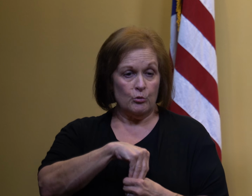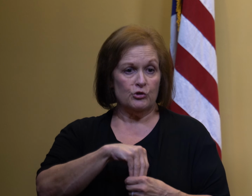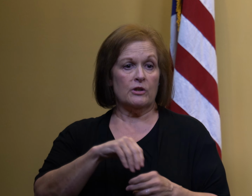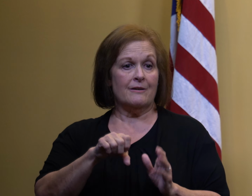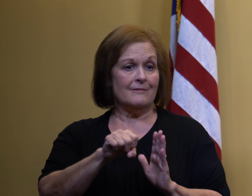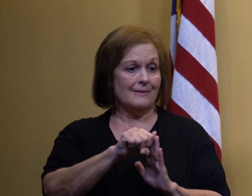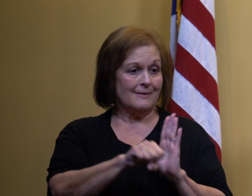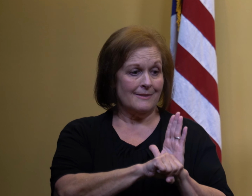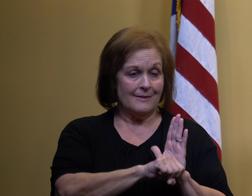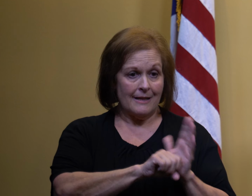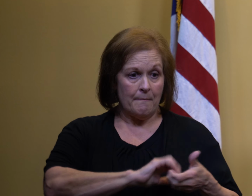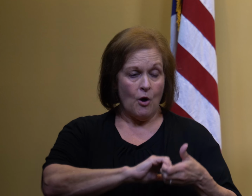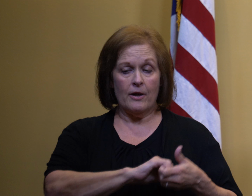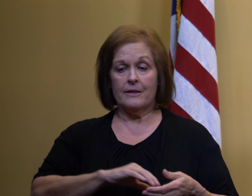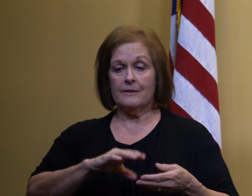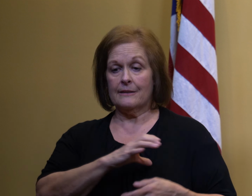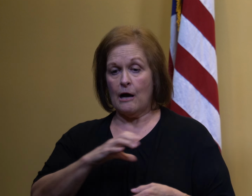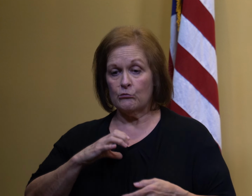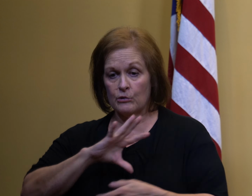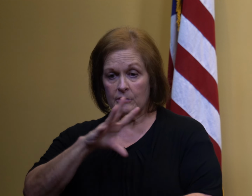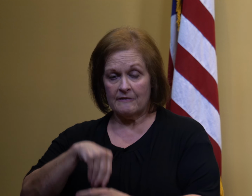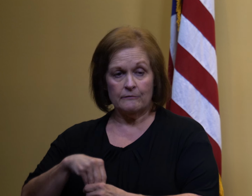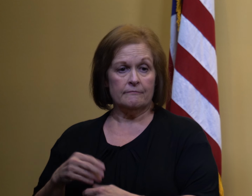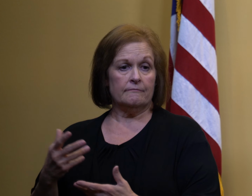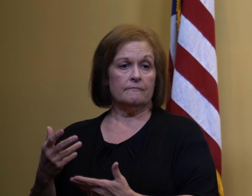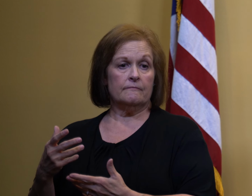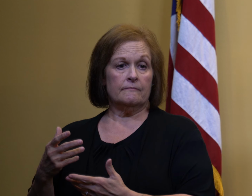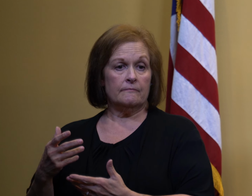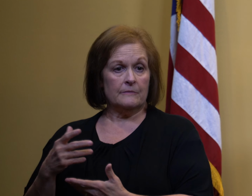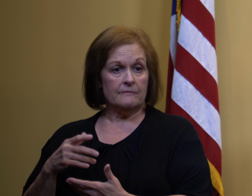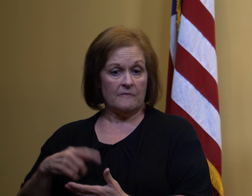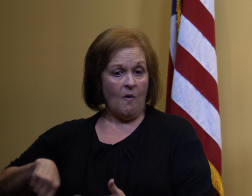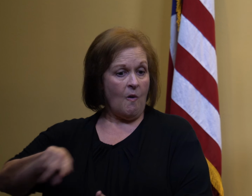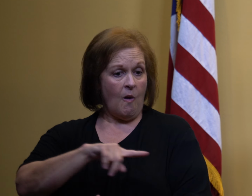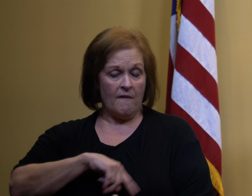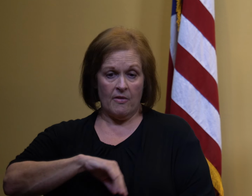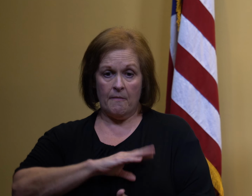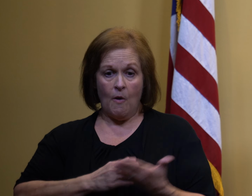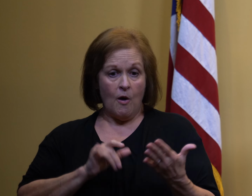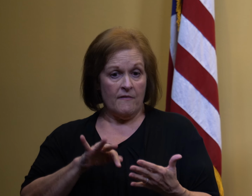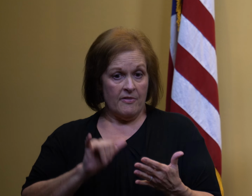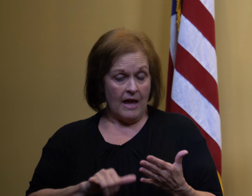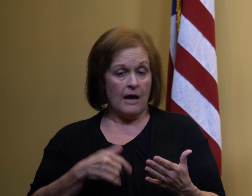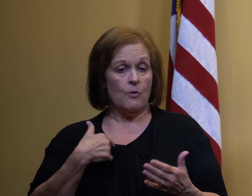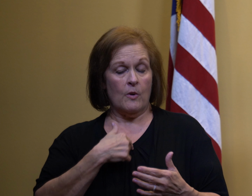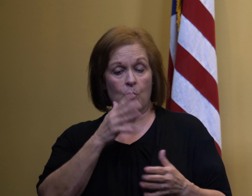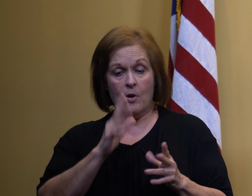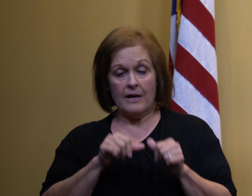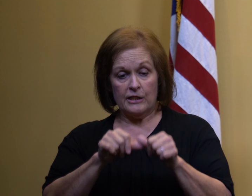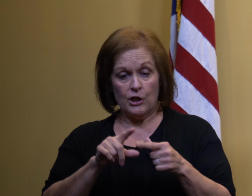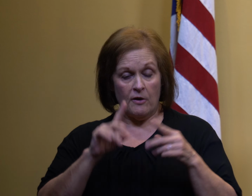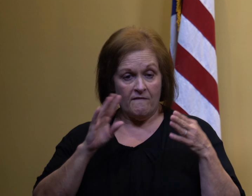of stakeholders. The New Orleans City Council is a part of that. And you know, we're going to continue to stay focused